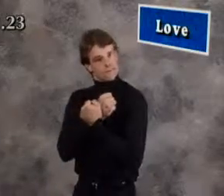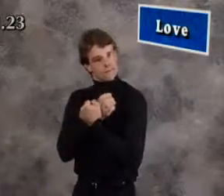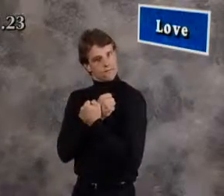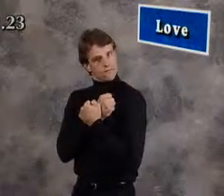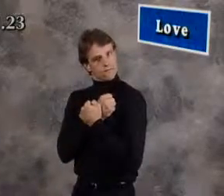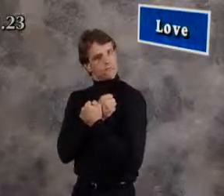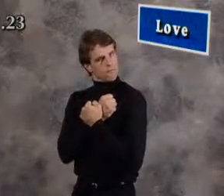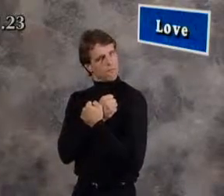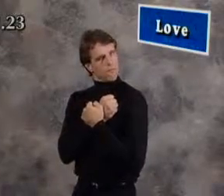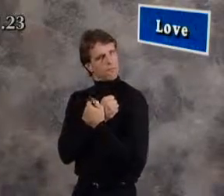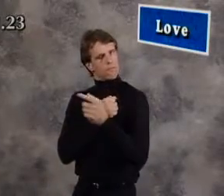Love.